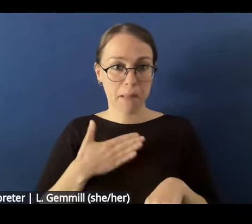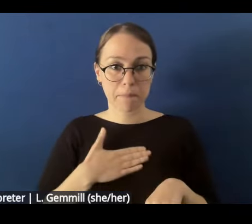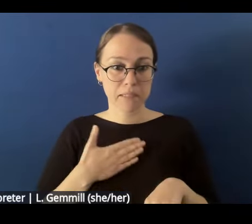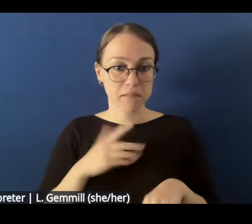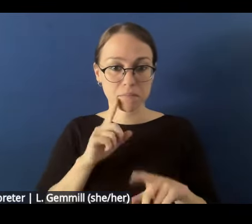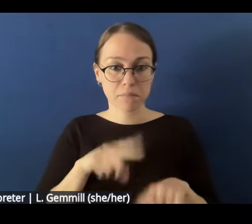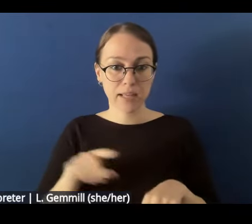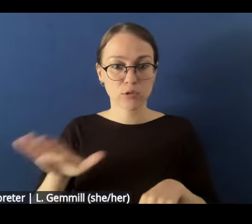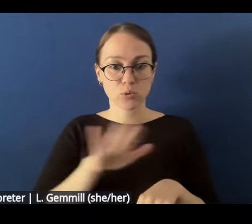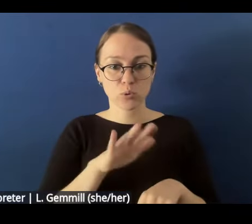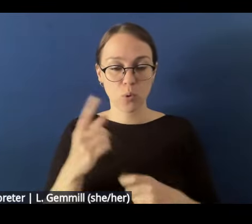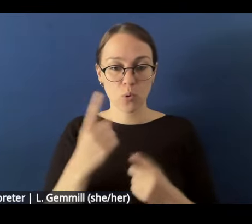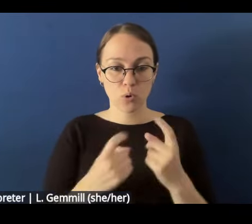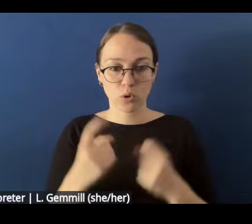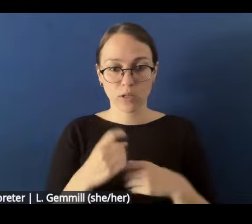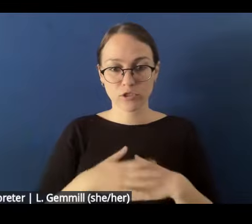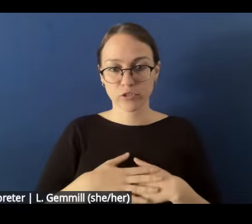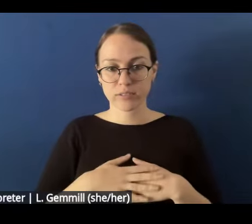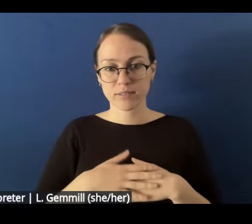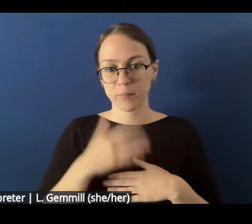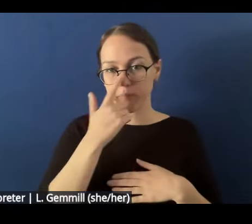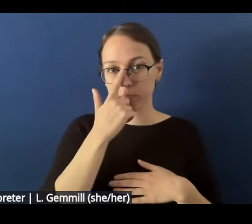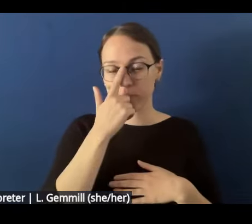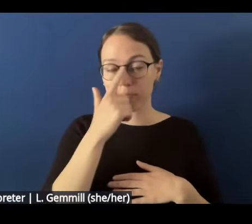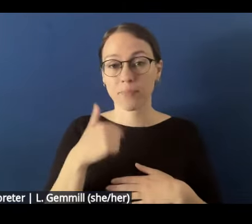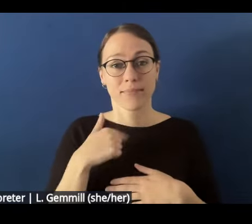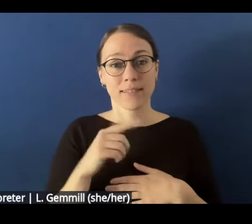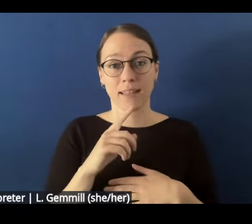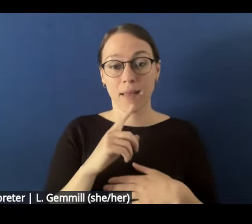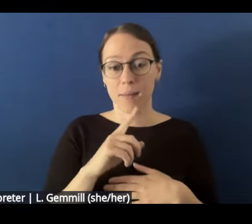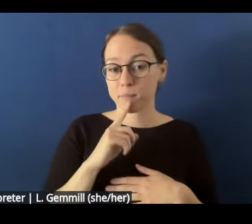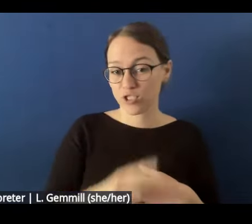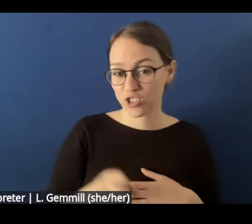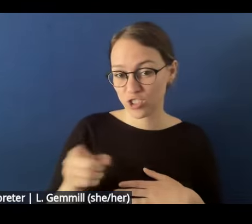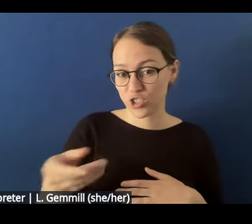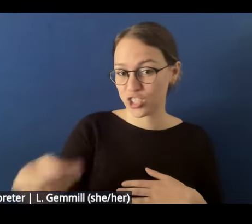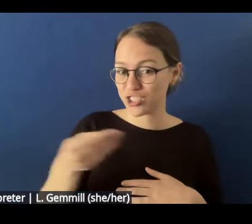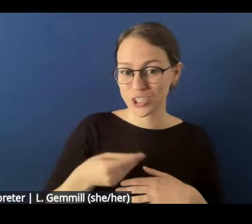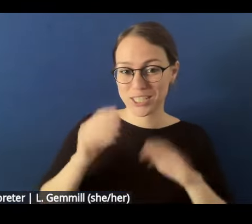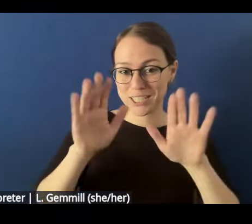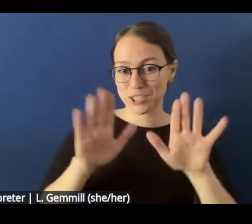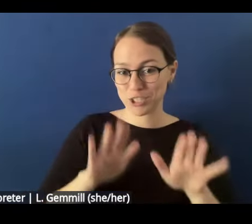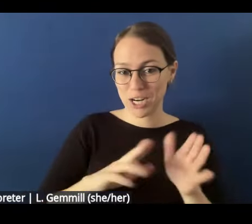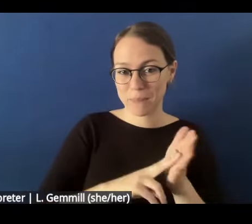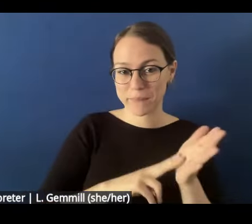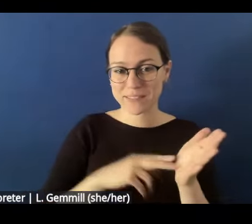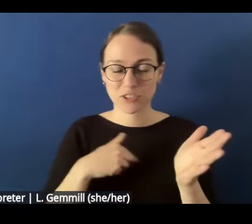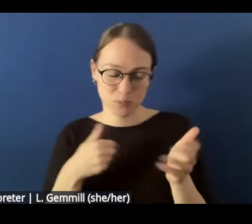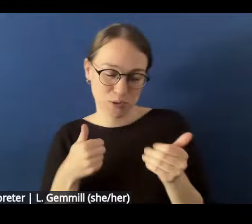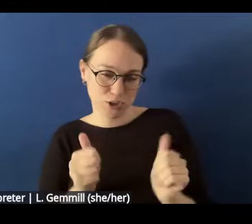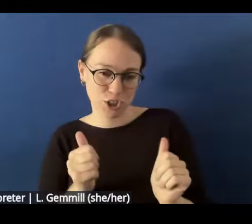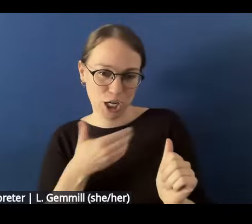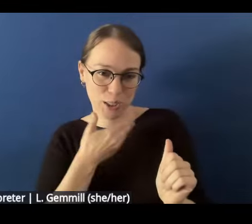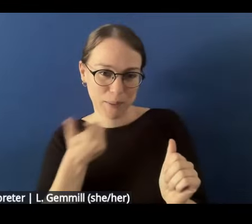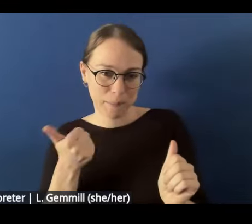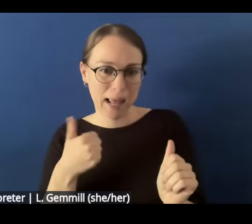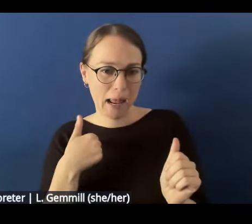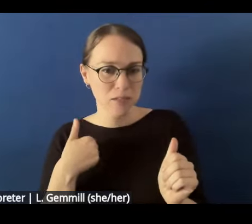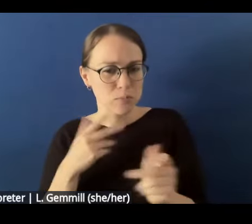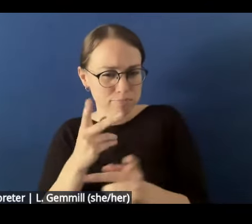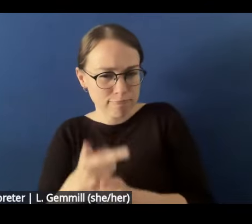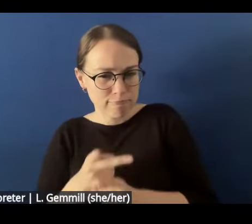turn in great petitions, which We have we been do, our- validated. we do our best. We do our best. And we do take some of the precautions that